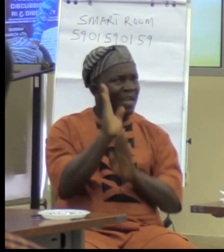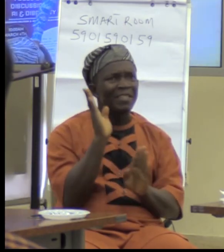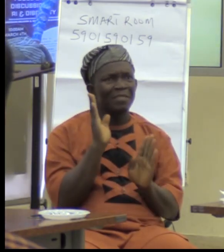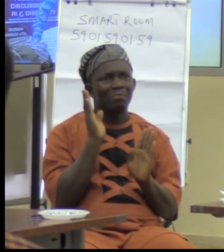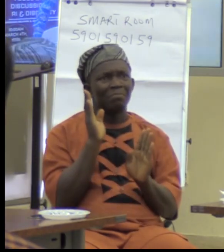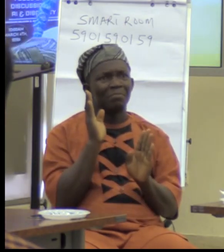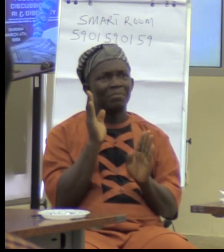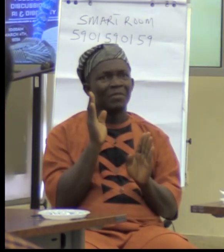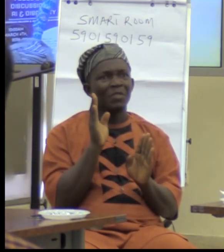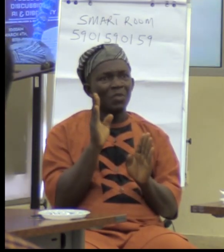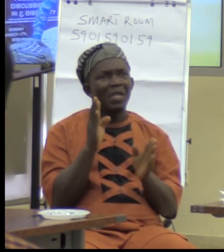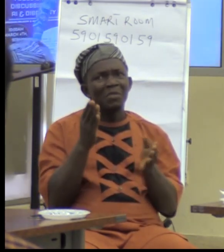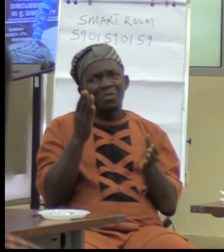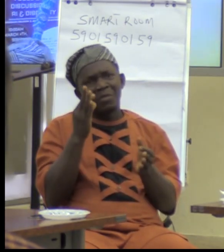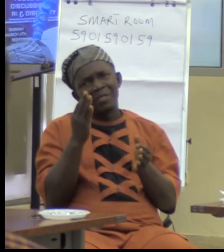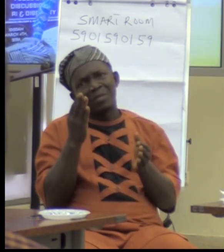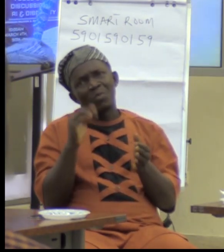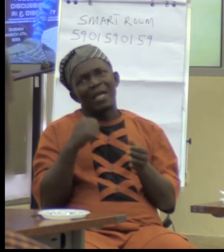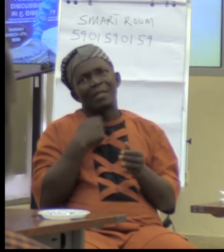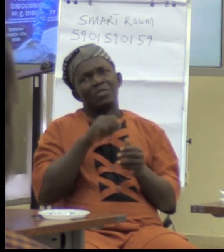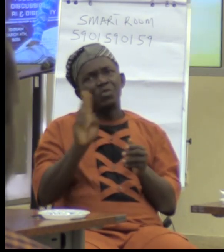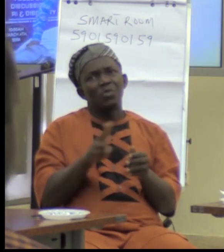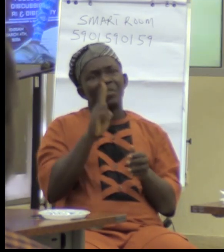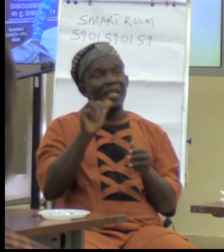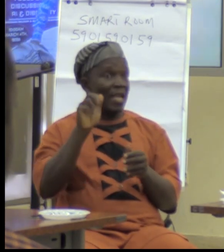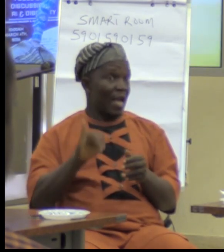example, or vice versa.